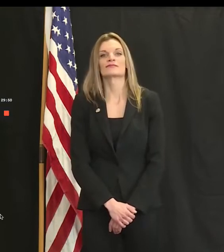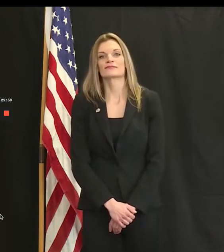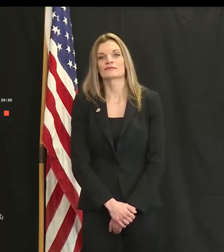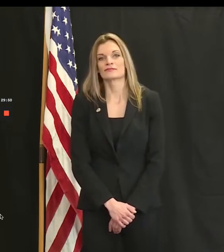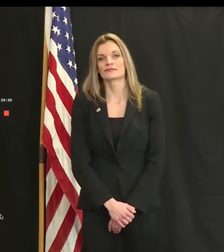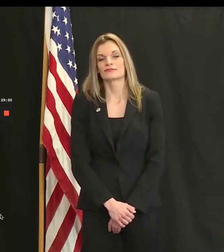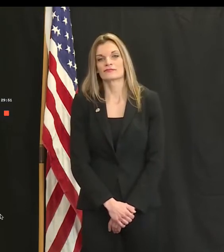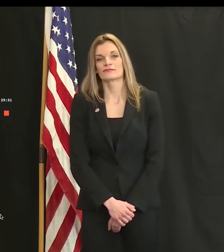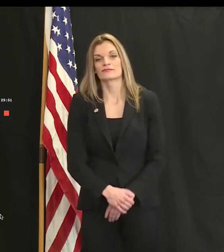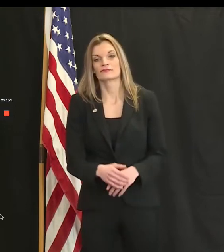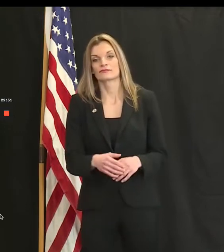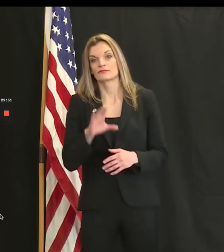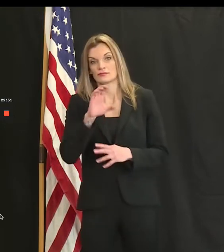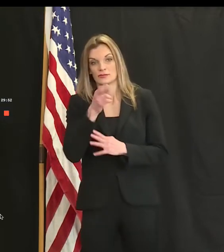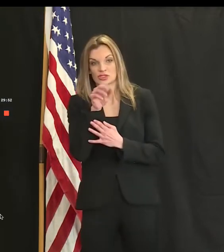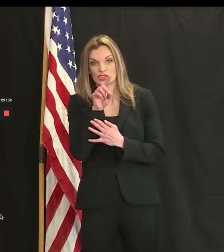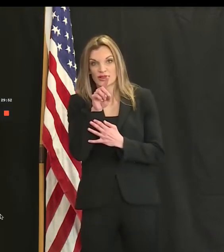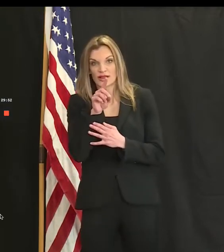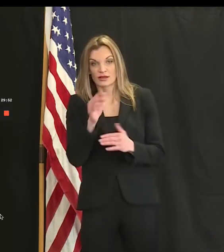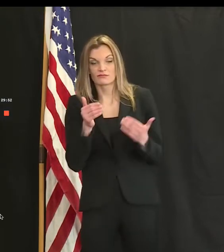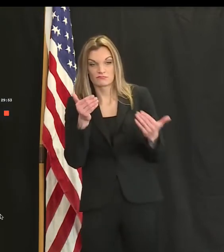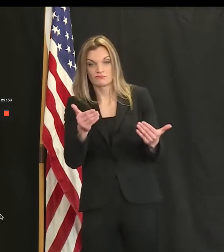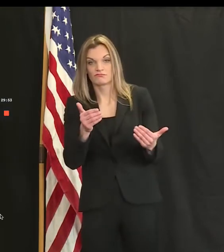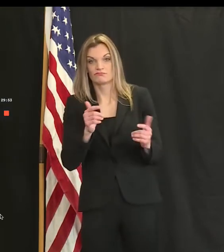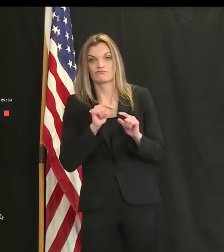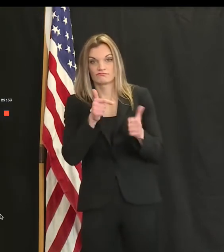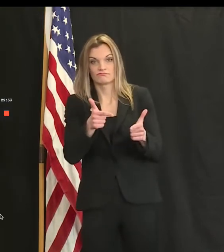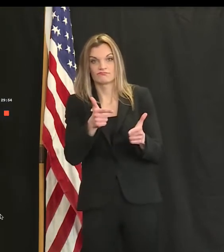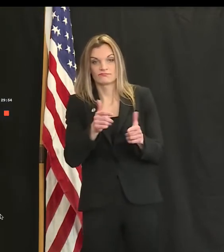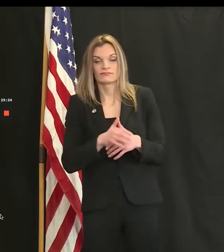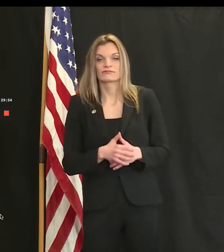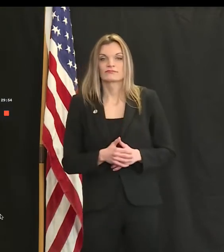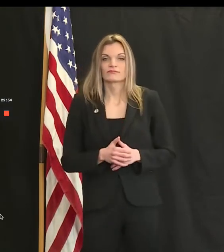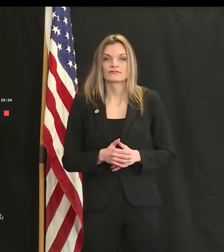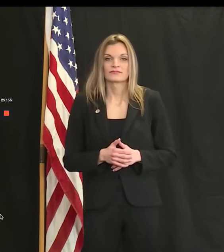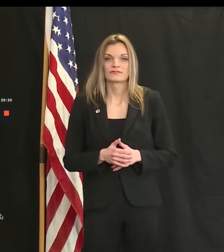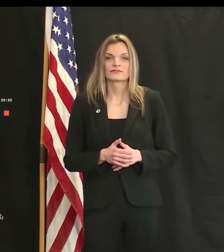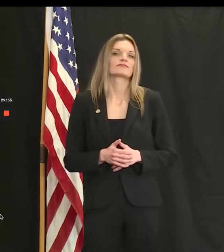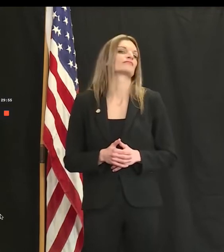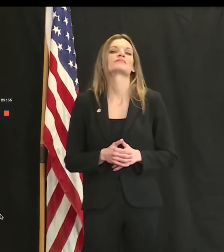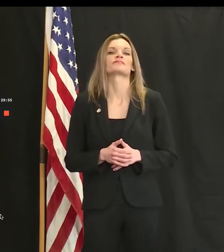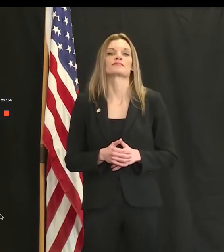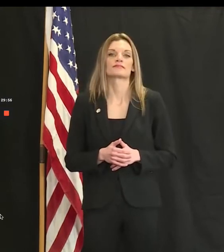Chad, go ahead. I see you in the chat. Go ahead with your question. You can unmute.